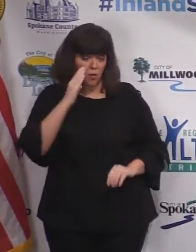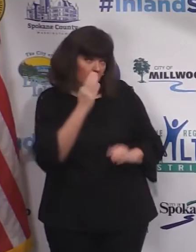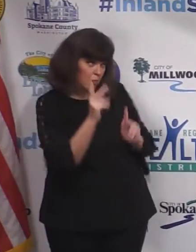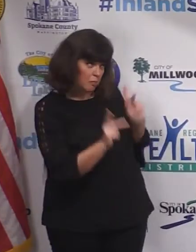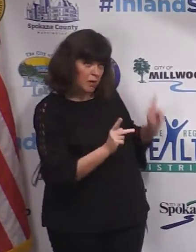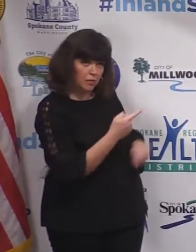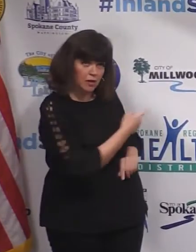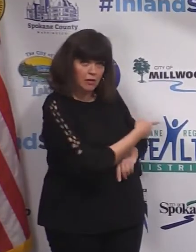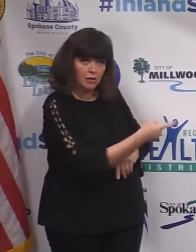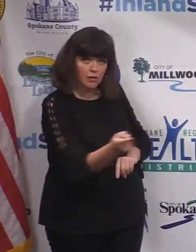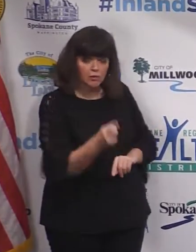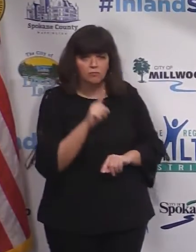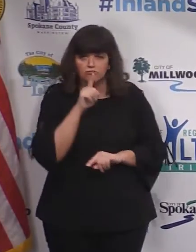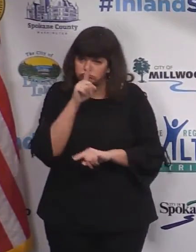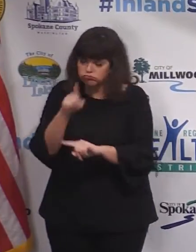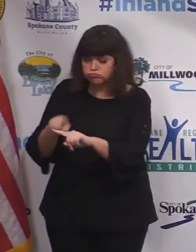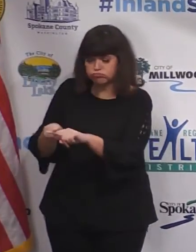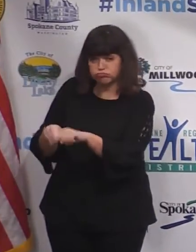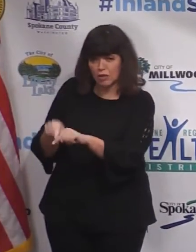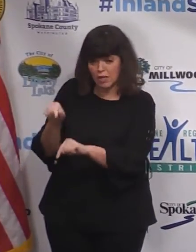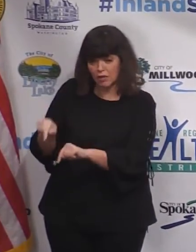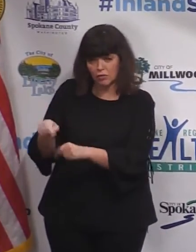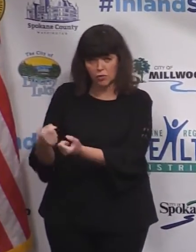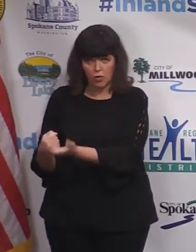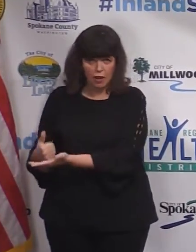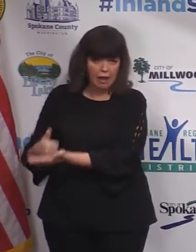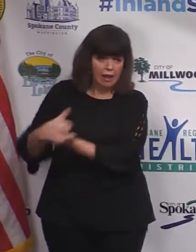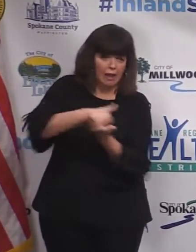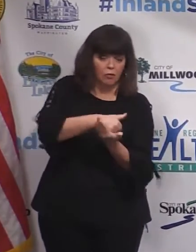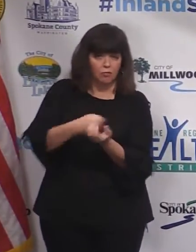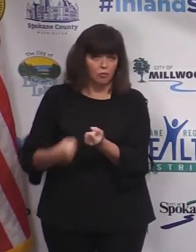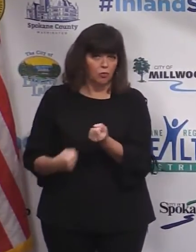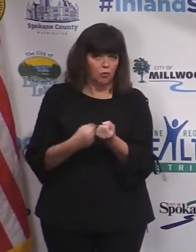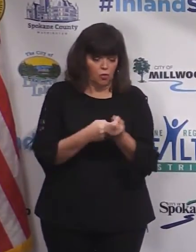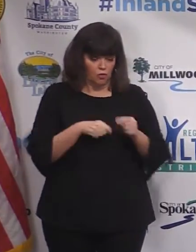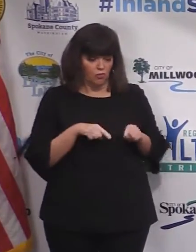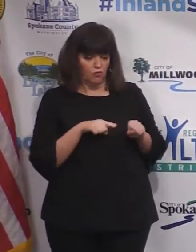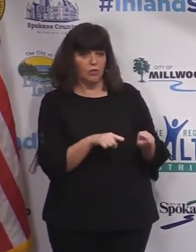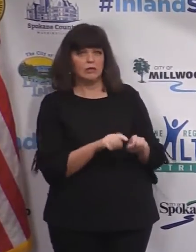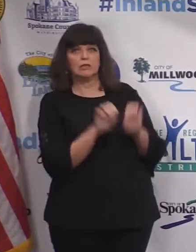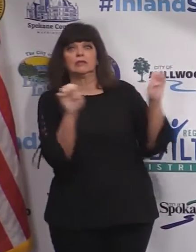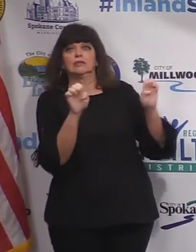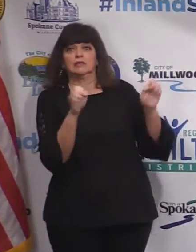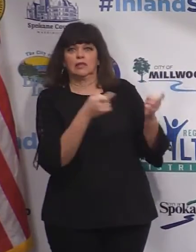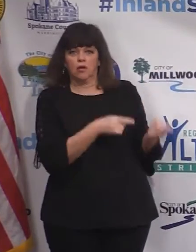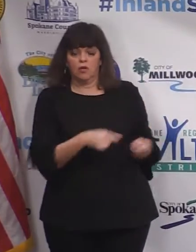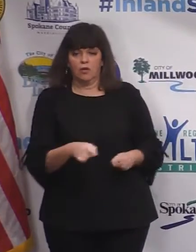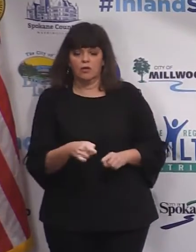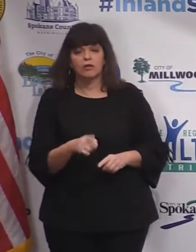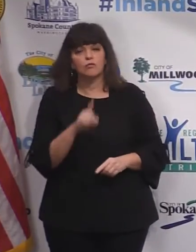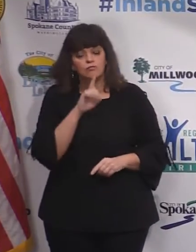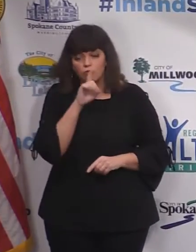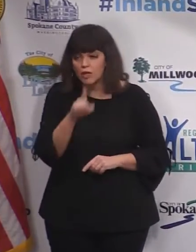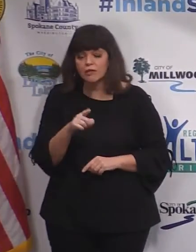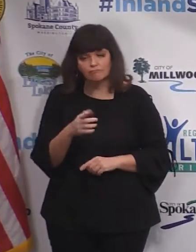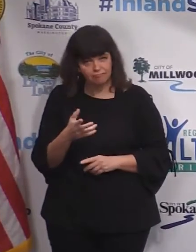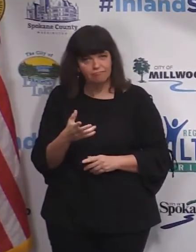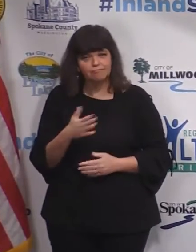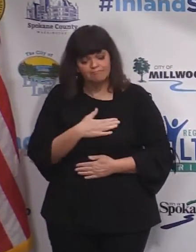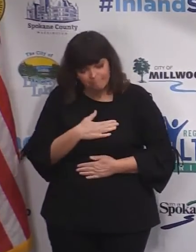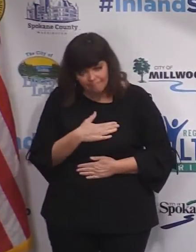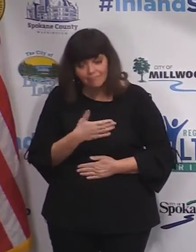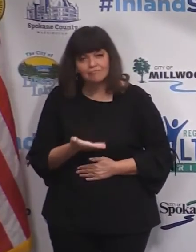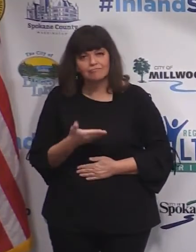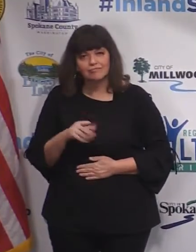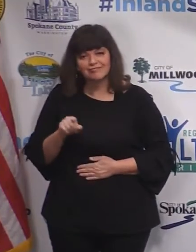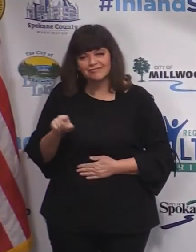buffer against the worst impacts of the outbreak. And we'll continue to rely on their expertise and experience of these community-based institutions in the